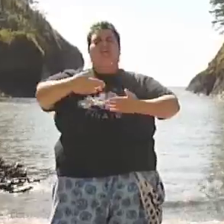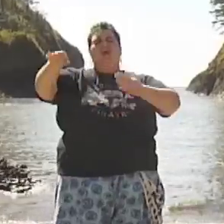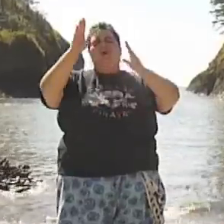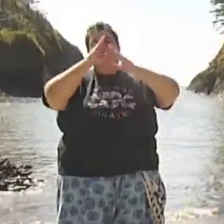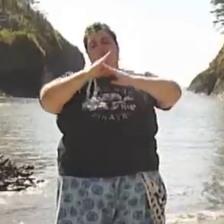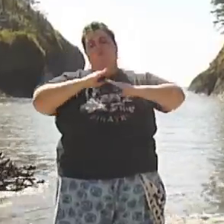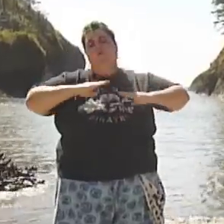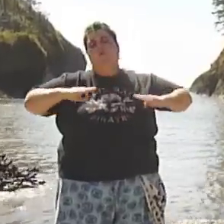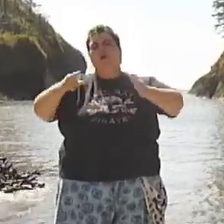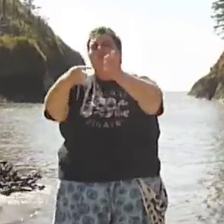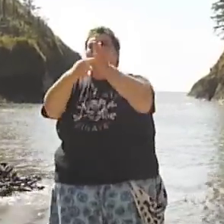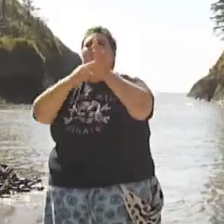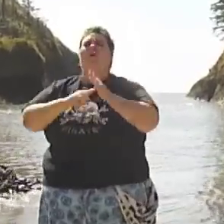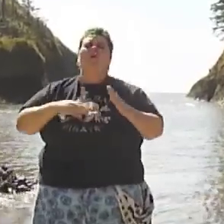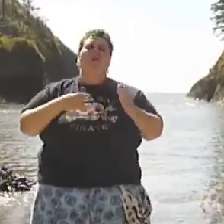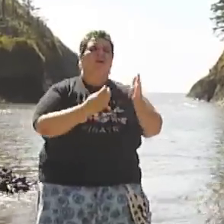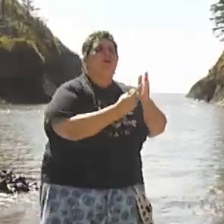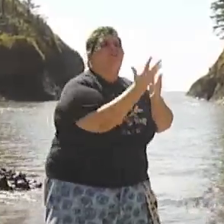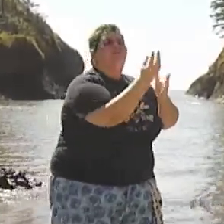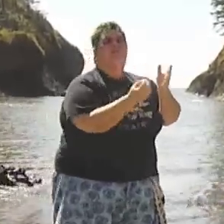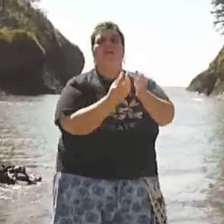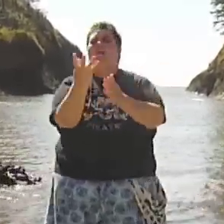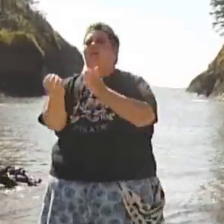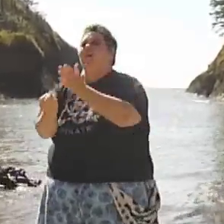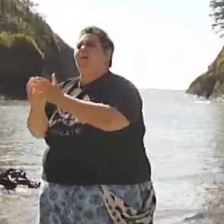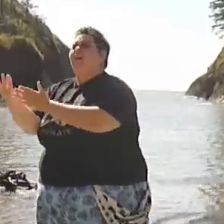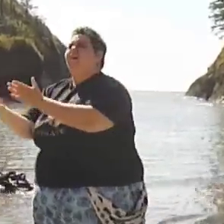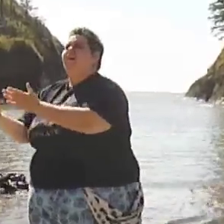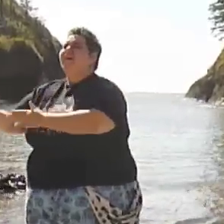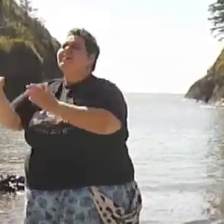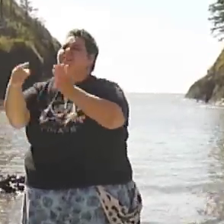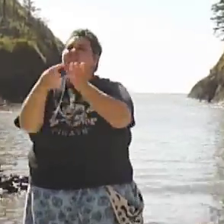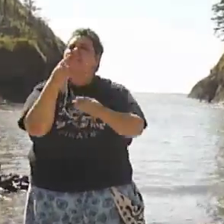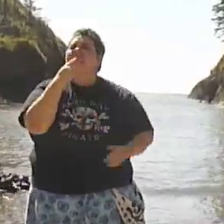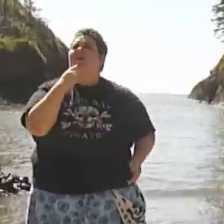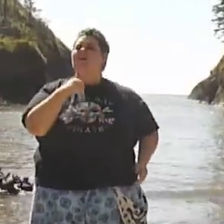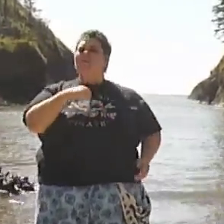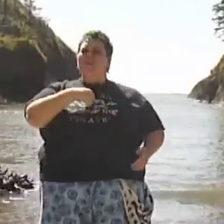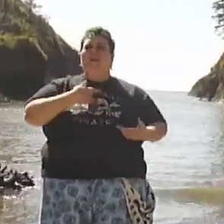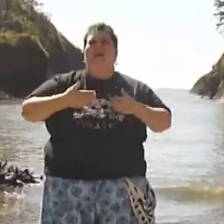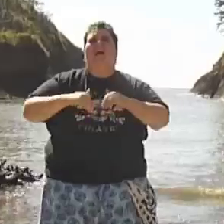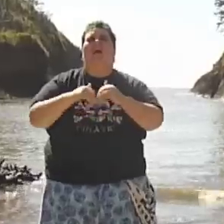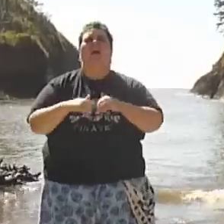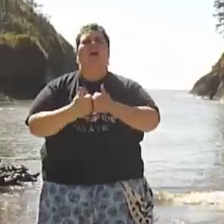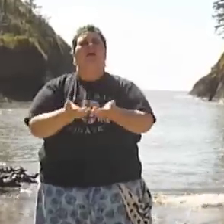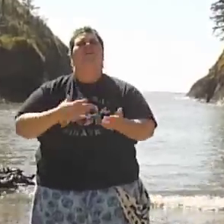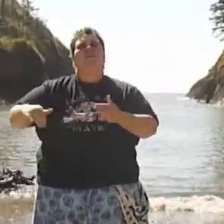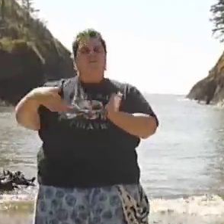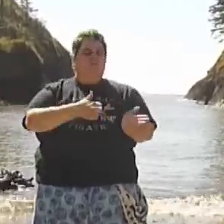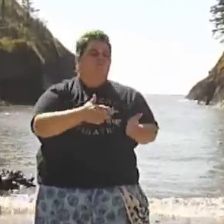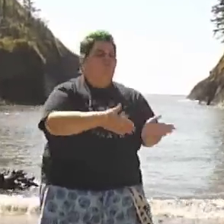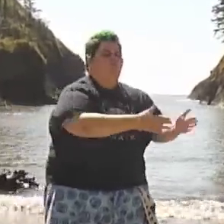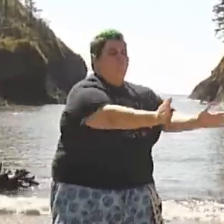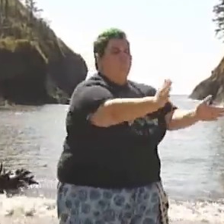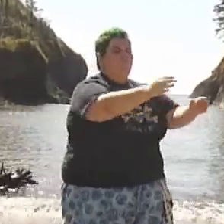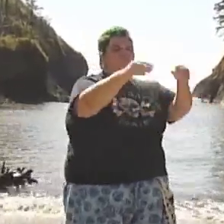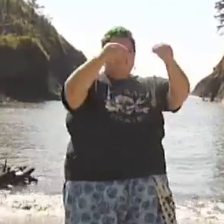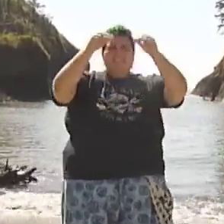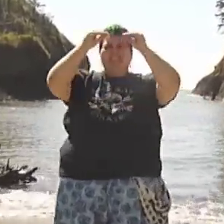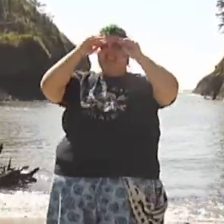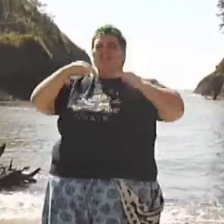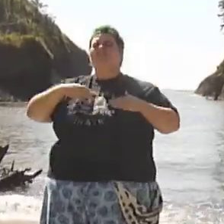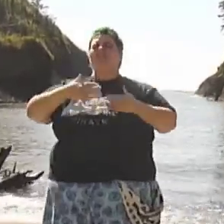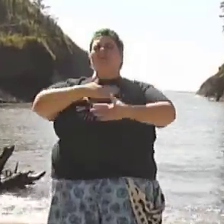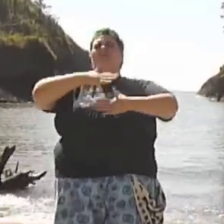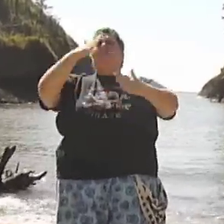low, show me how your God. Tell me how the current flows. Teach me how to